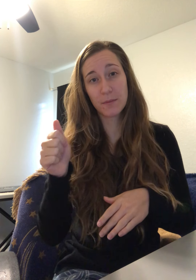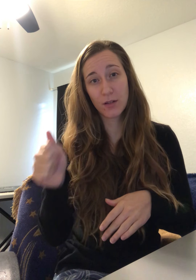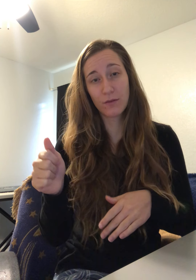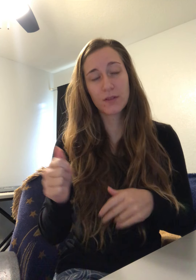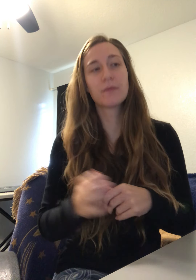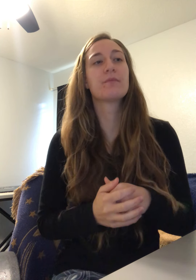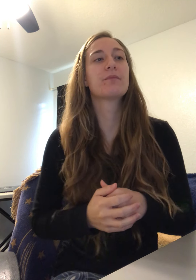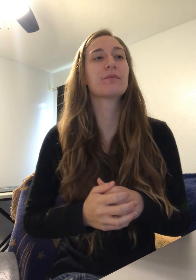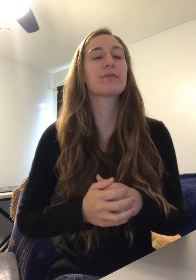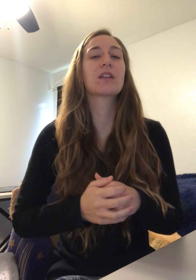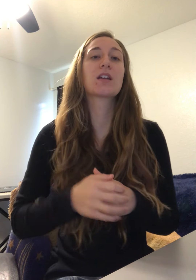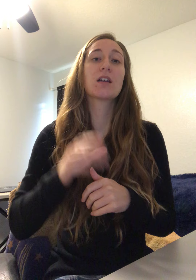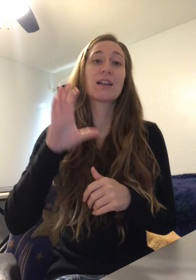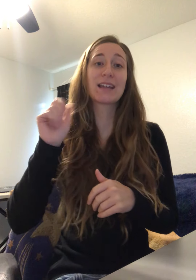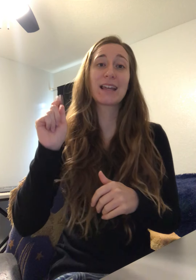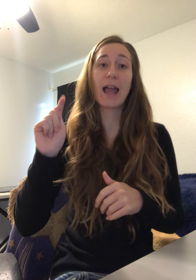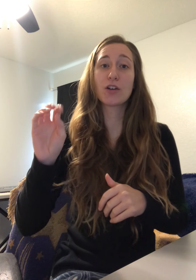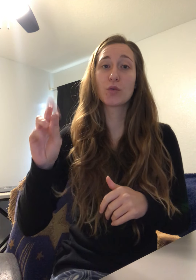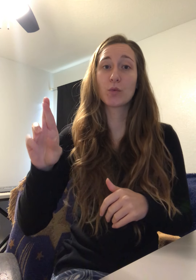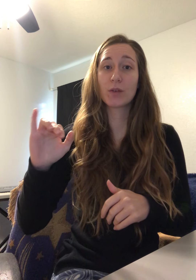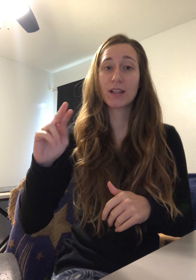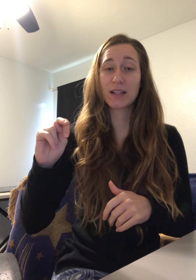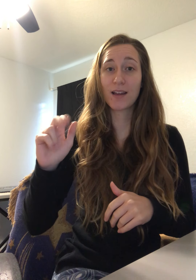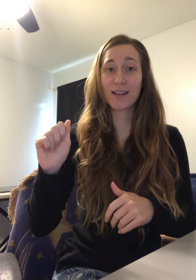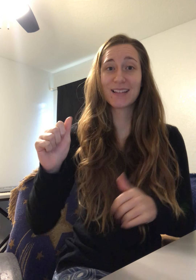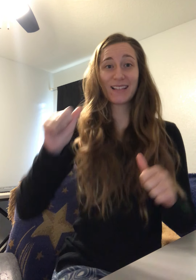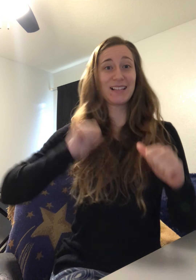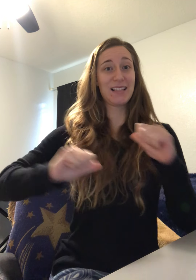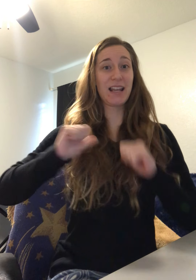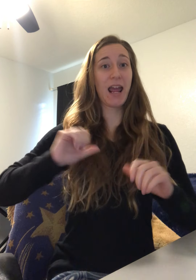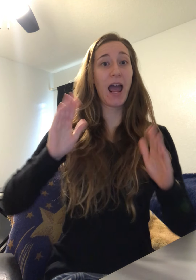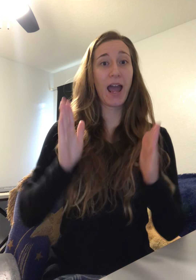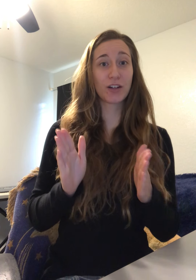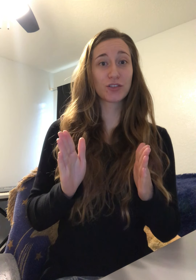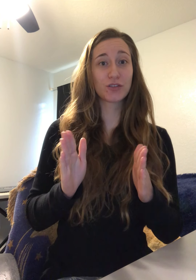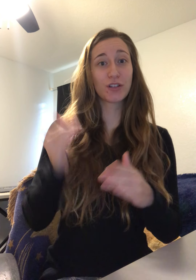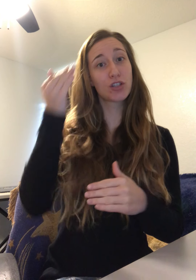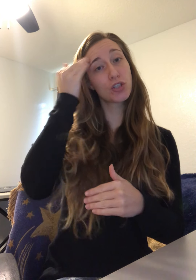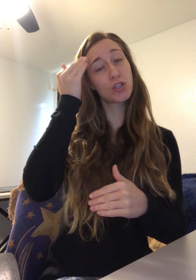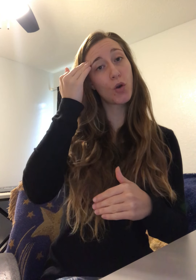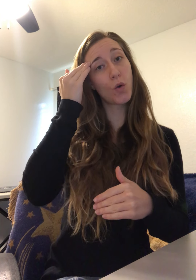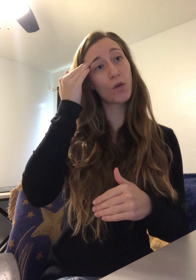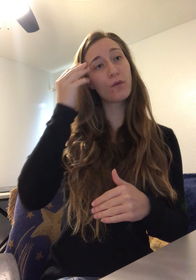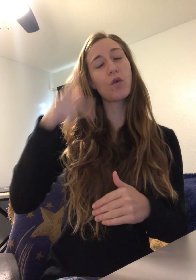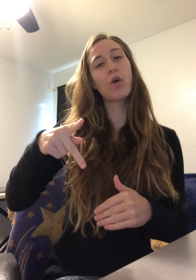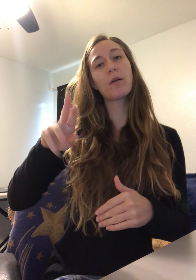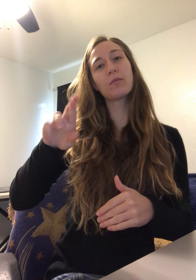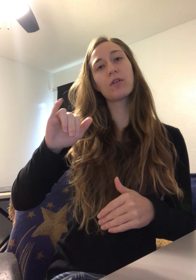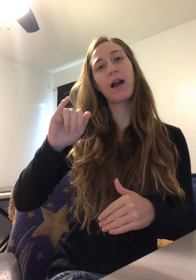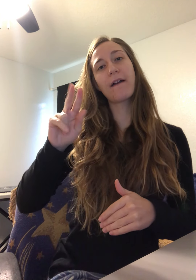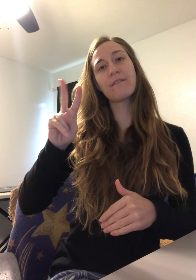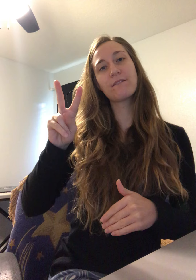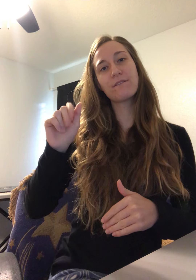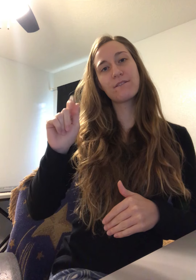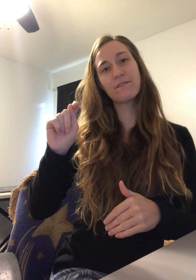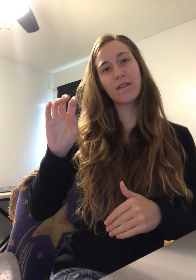Dr. Amelia Shepard on the hit ABC medical dramas Private Practice and Grey's Anatomy. You should be on a high right